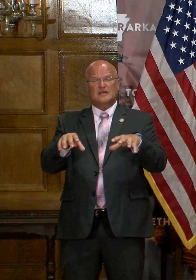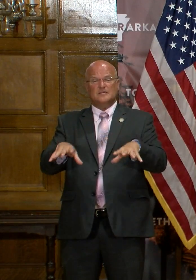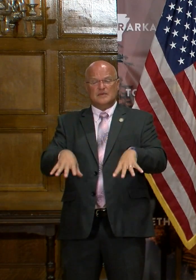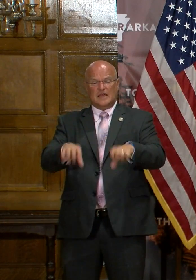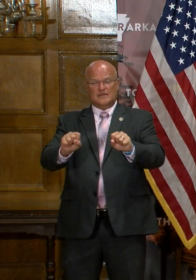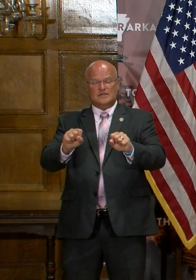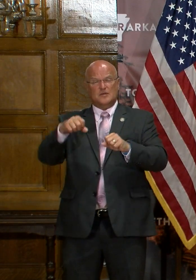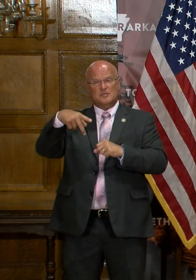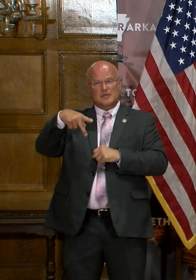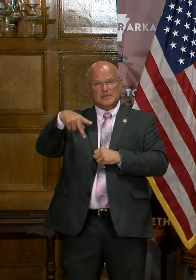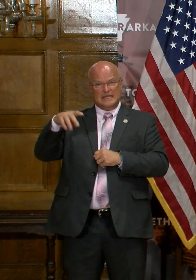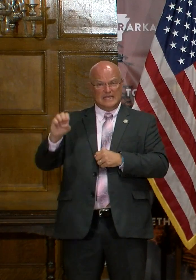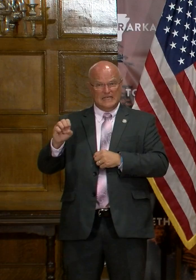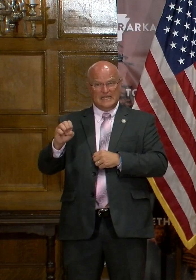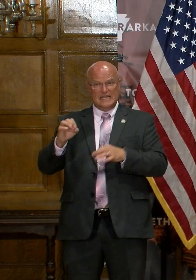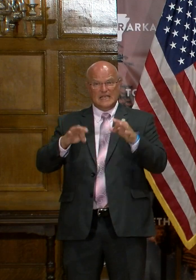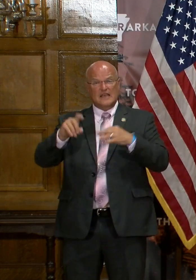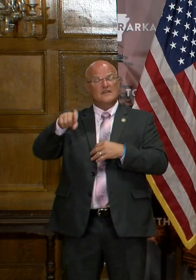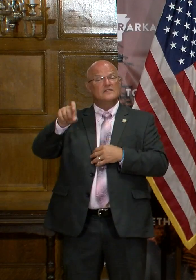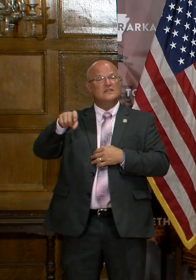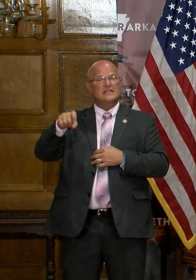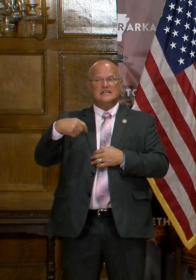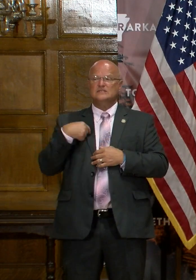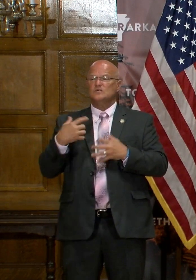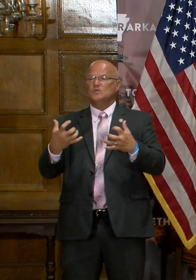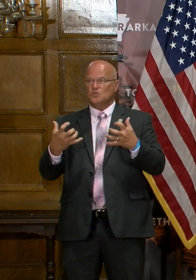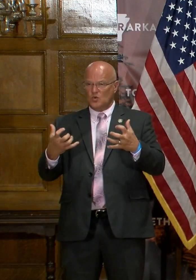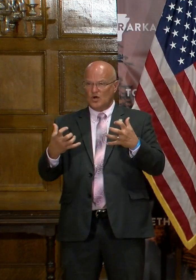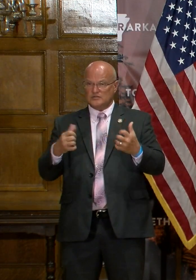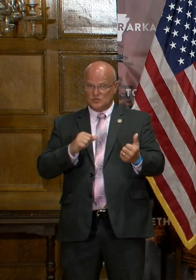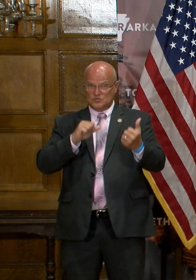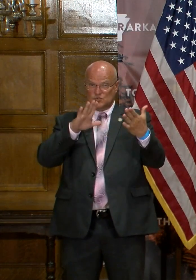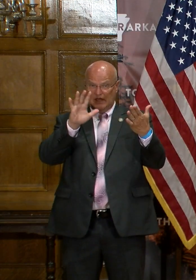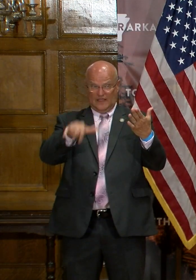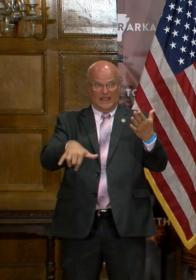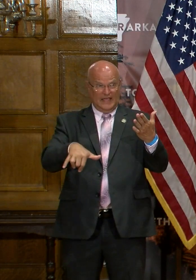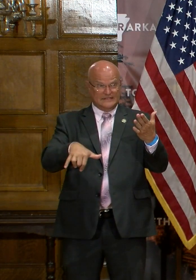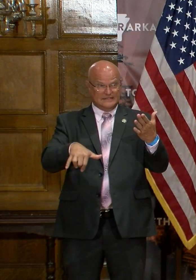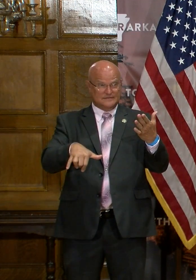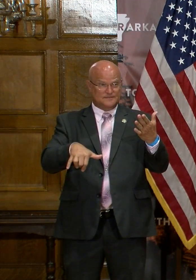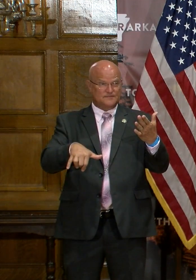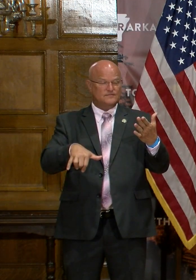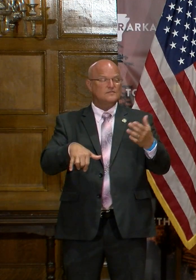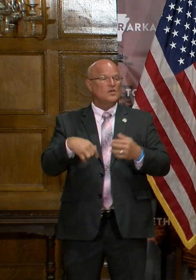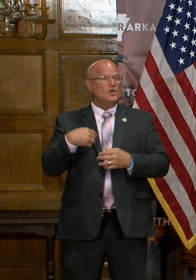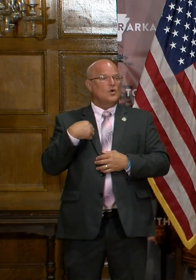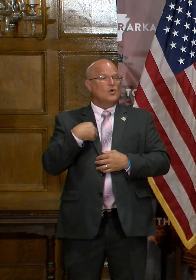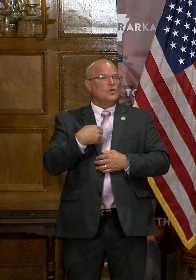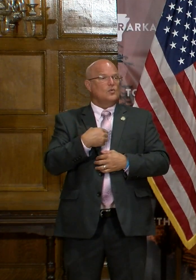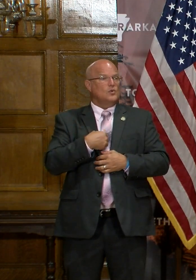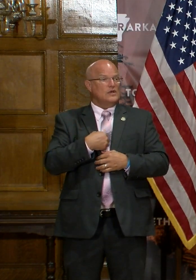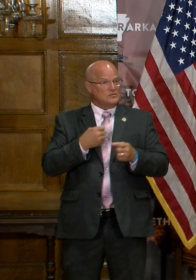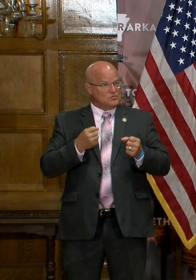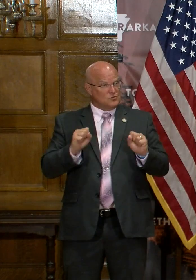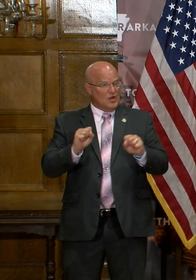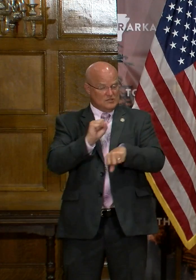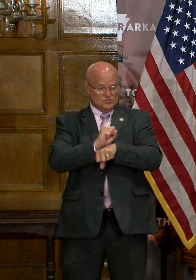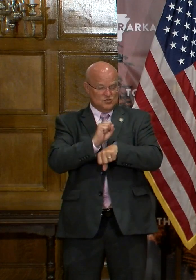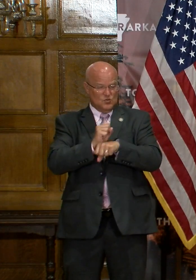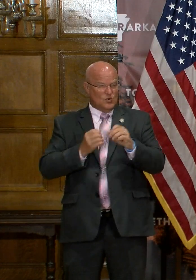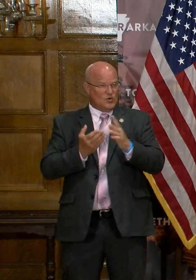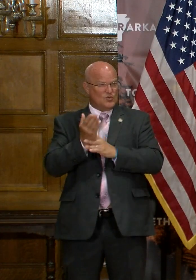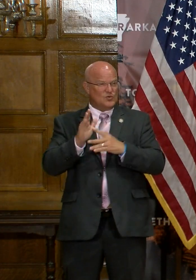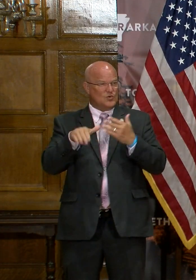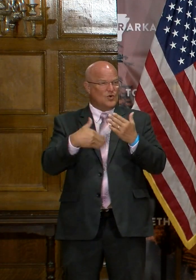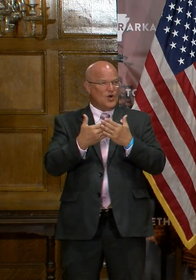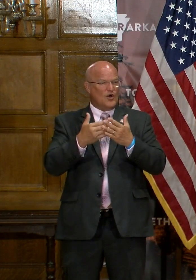of PPE. If there's needs out there, we want to be able to address those. We are trying to work through